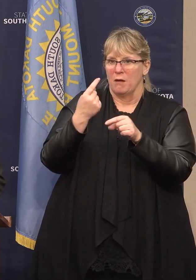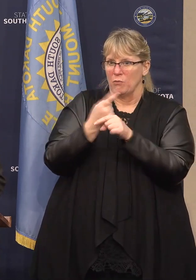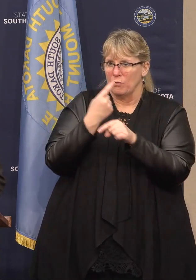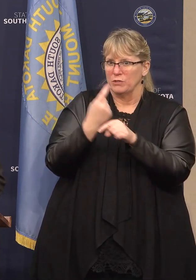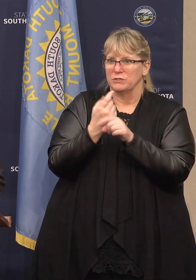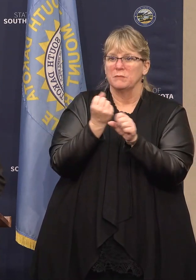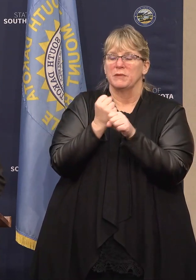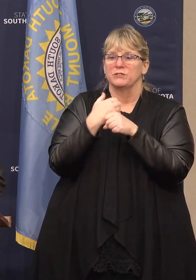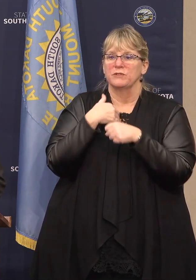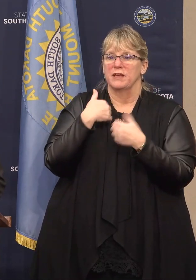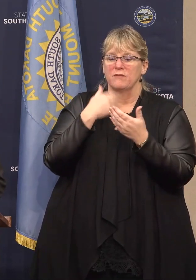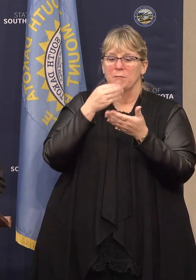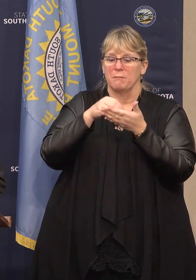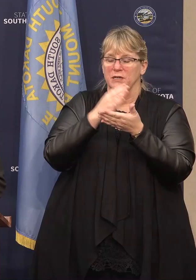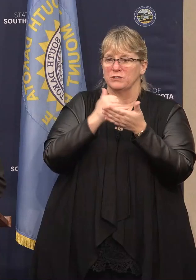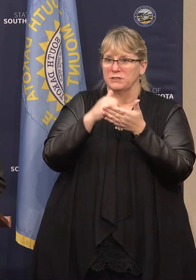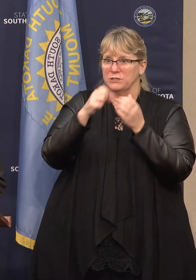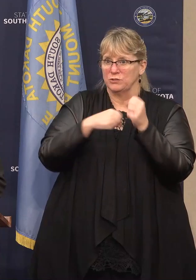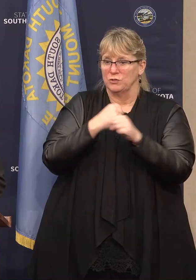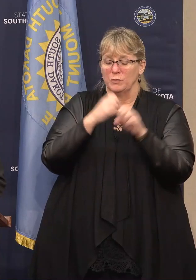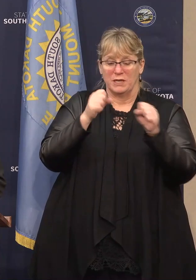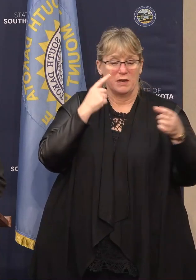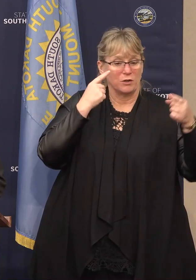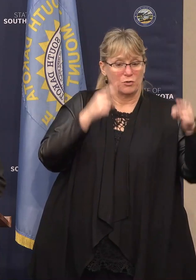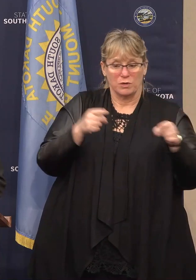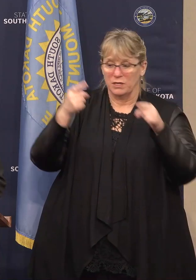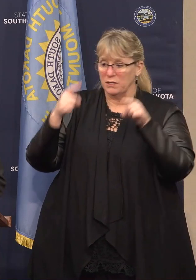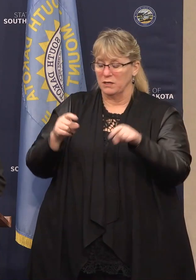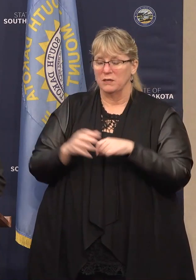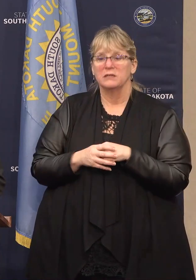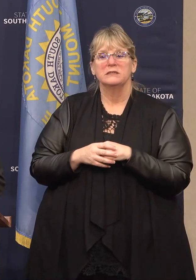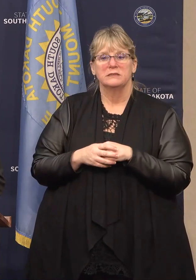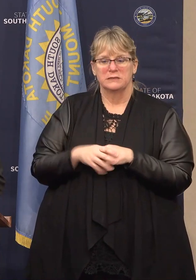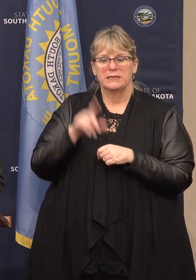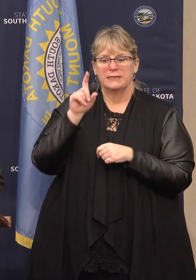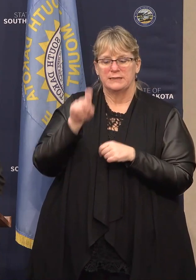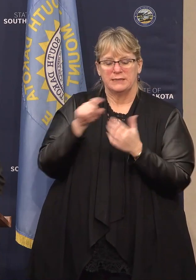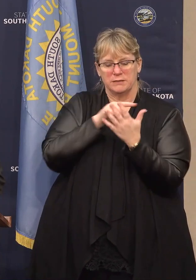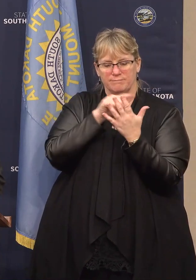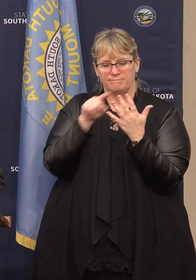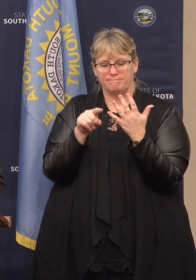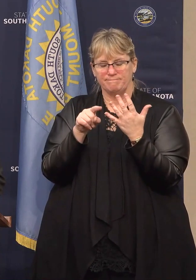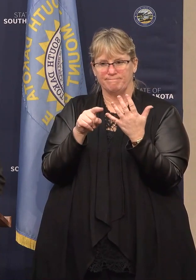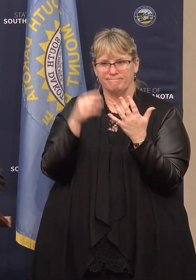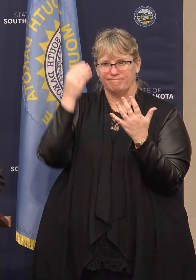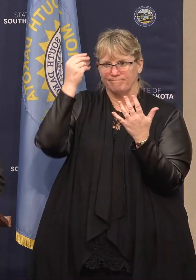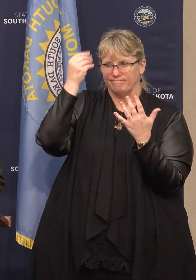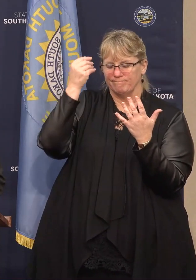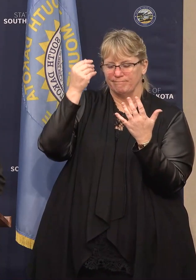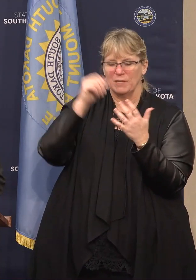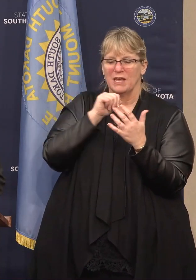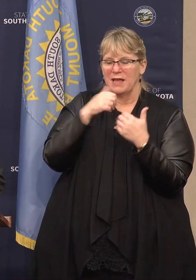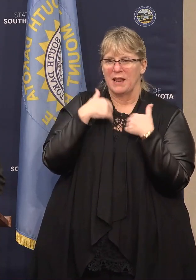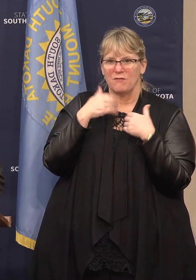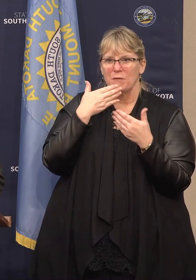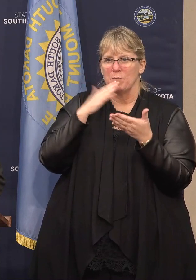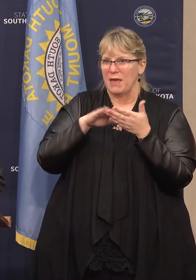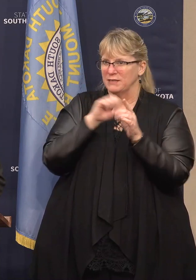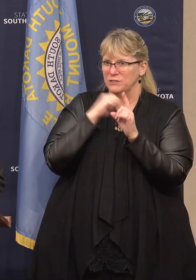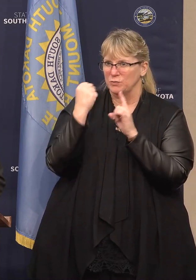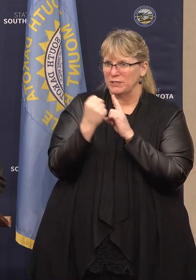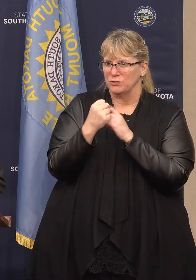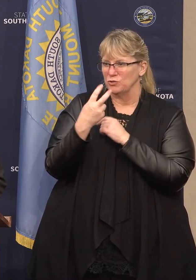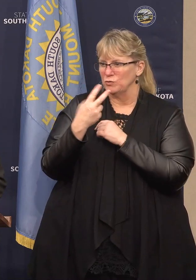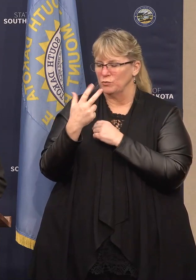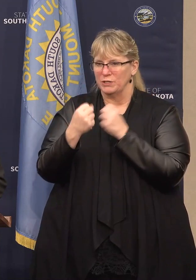putting together a budget this year that we'll need to agree on, need to be considered so that we're not in the situation here in the next 2 or 3 years where